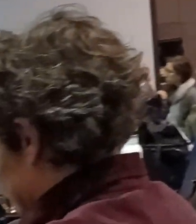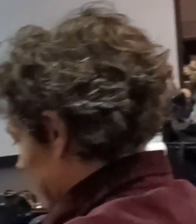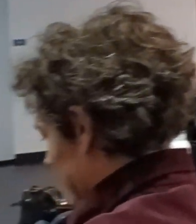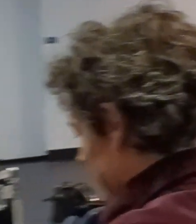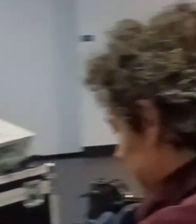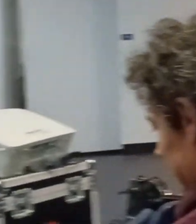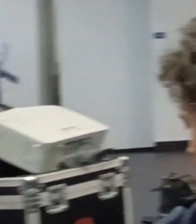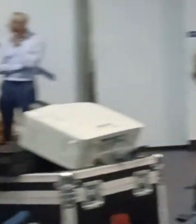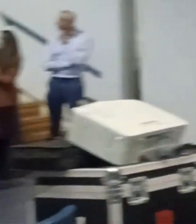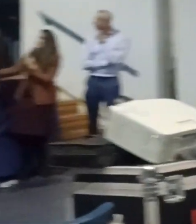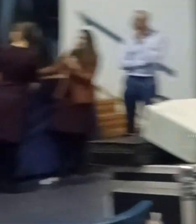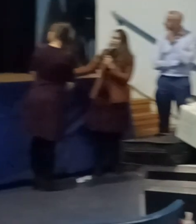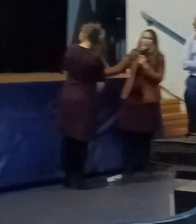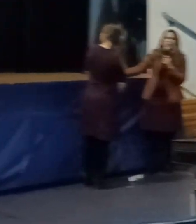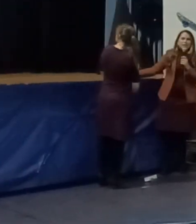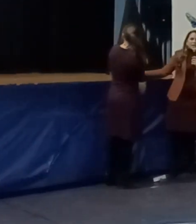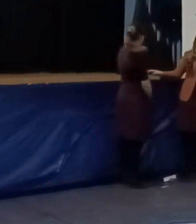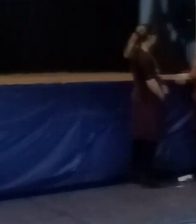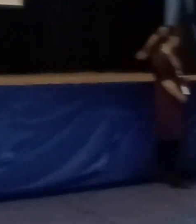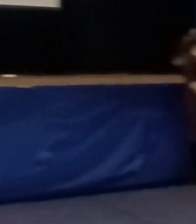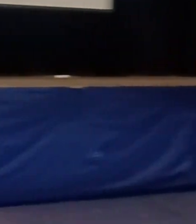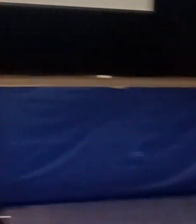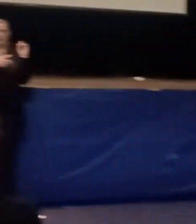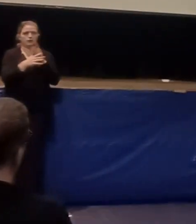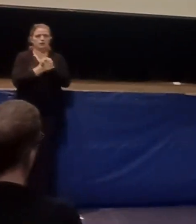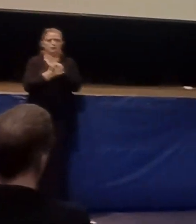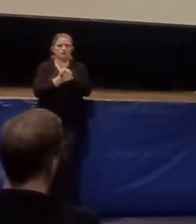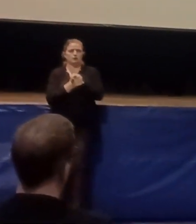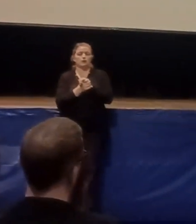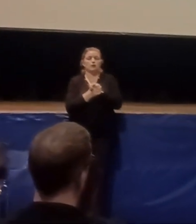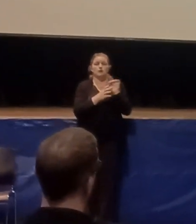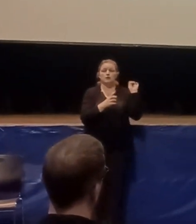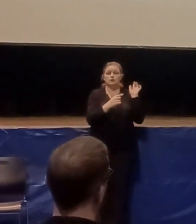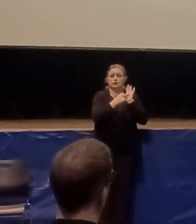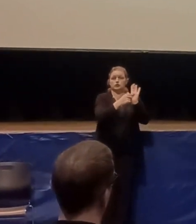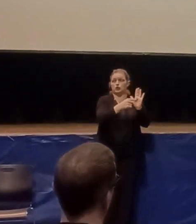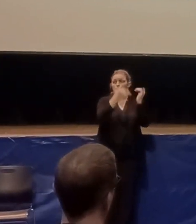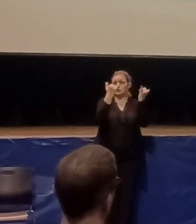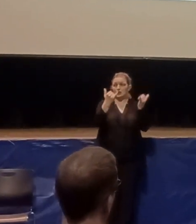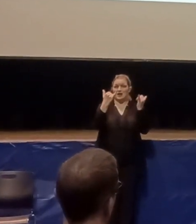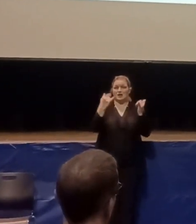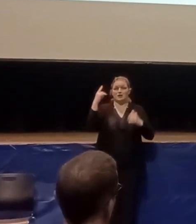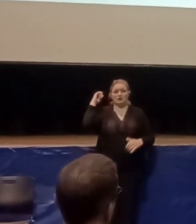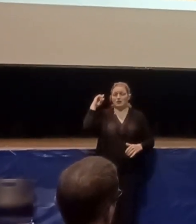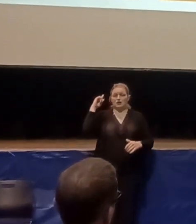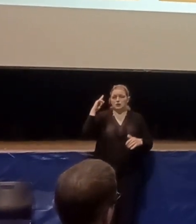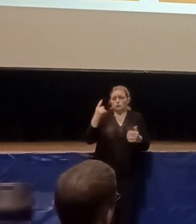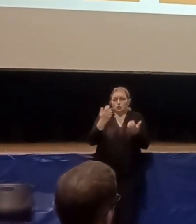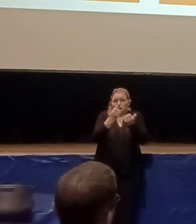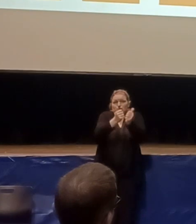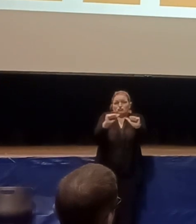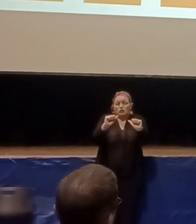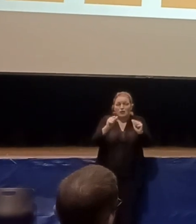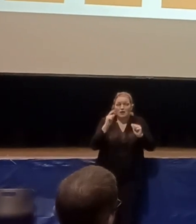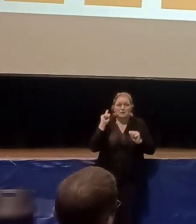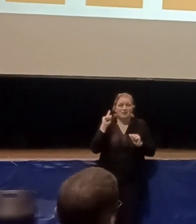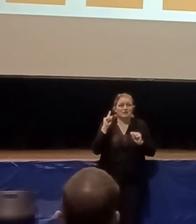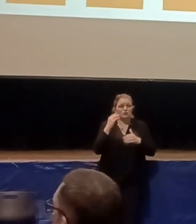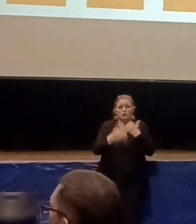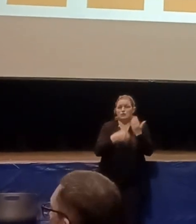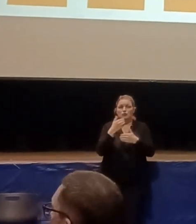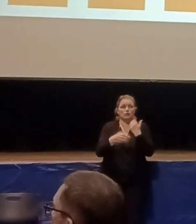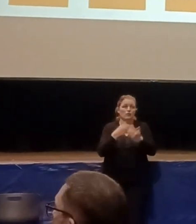direct everybody back to the slide here because I think what we are showing you today is certainly building upon those efforts, but this is going to go through